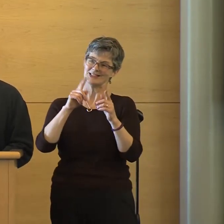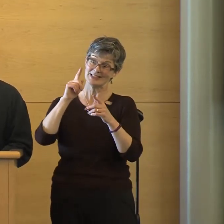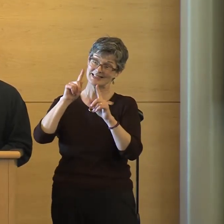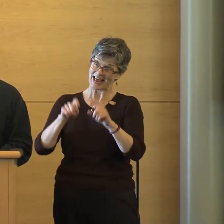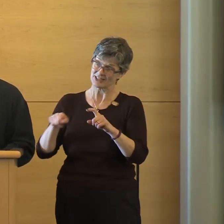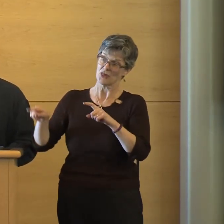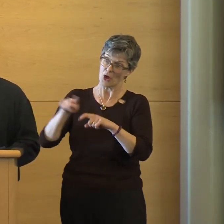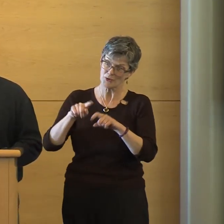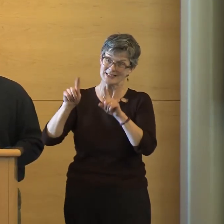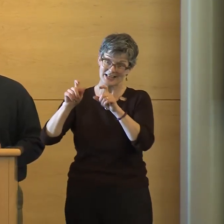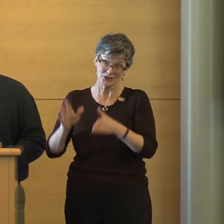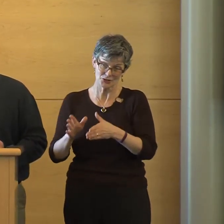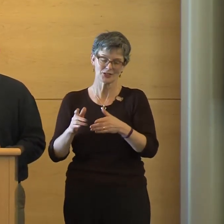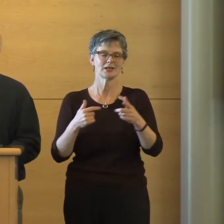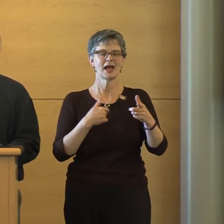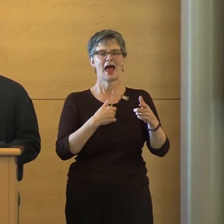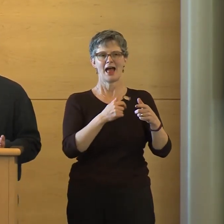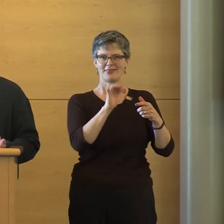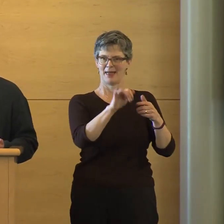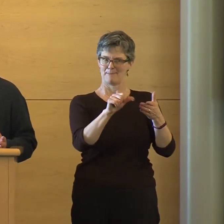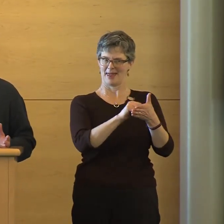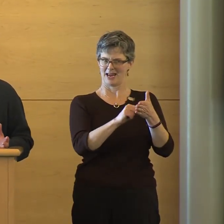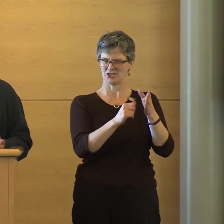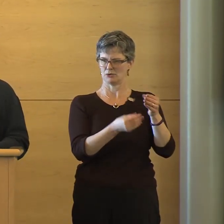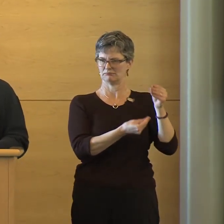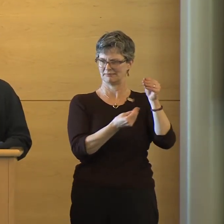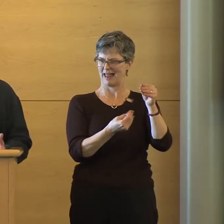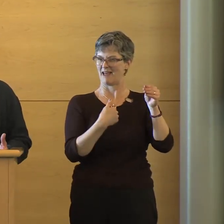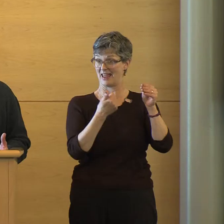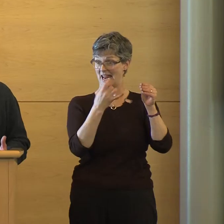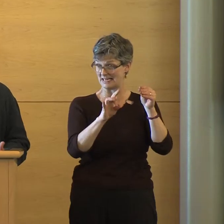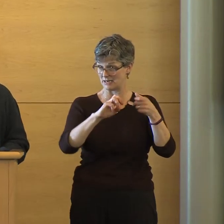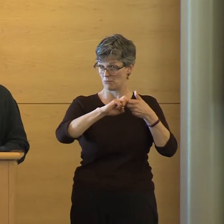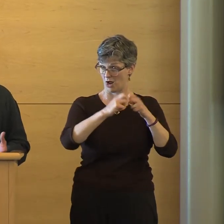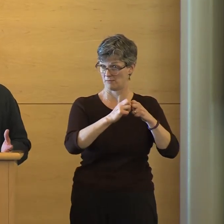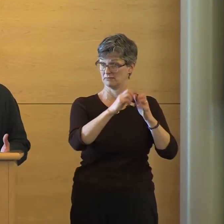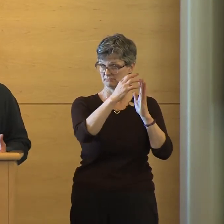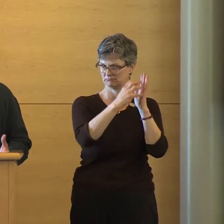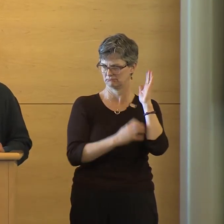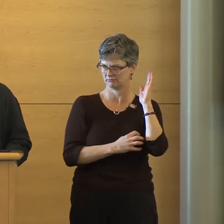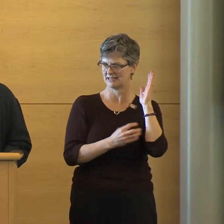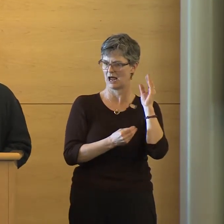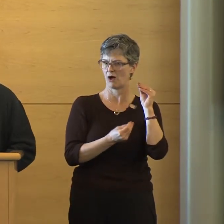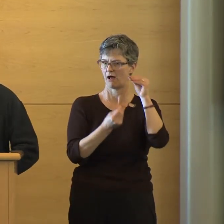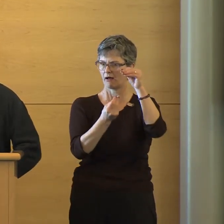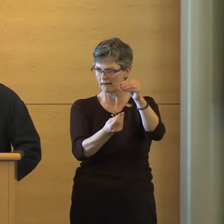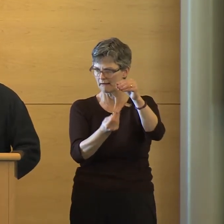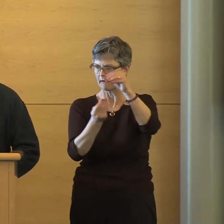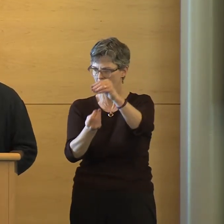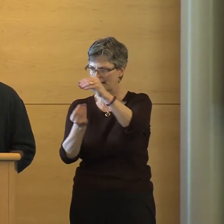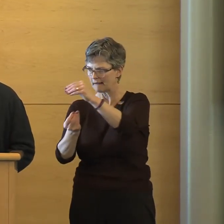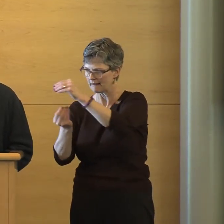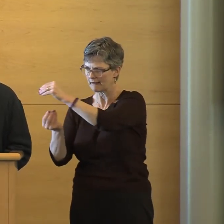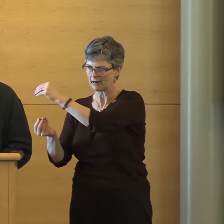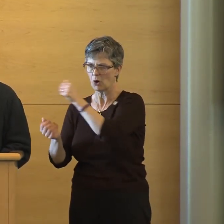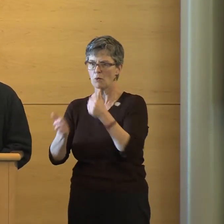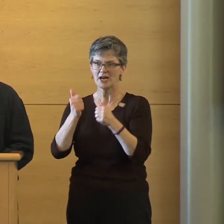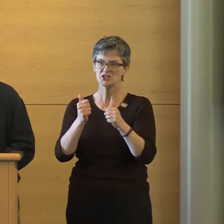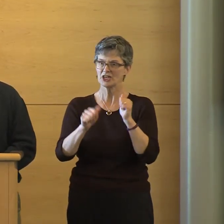last week where I compared a bunch of accessibility checkers on how they did with this one page that we know